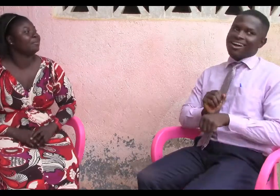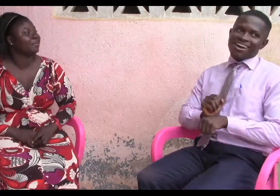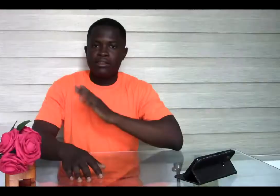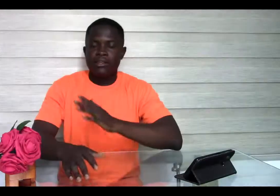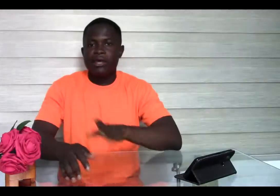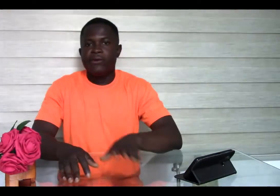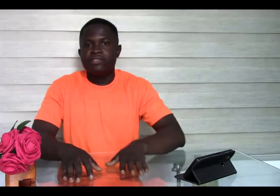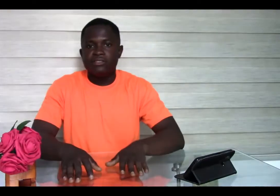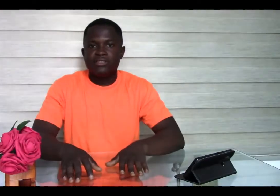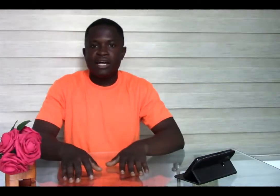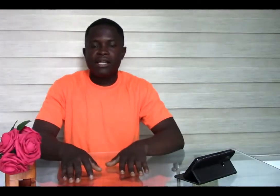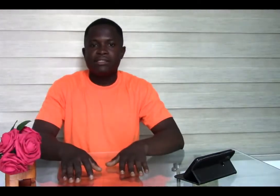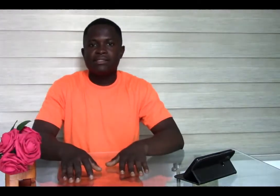Then I went on to ask,